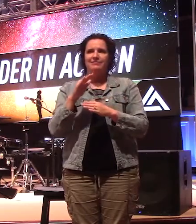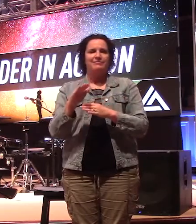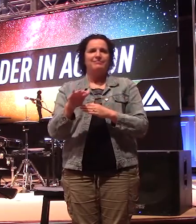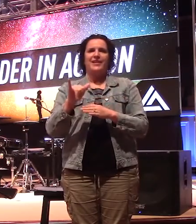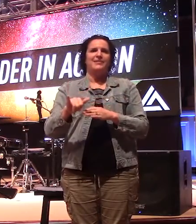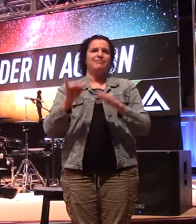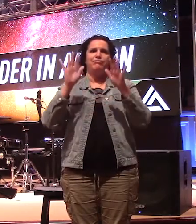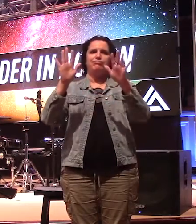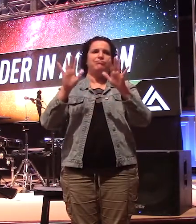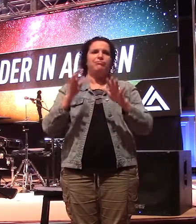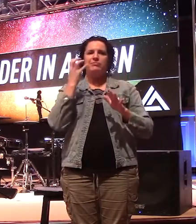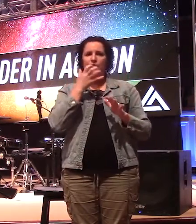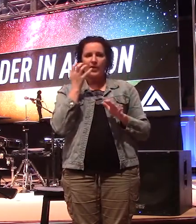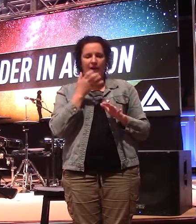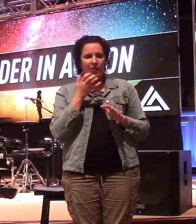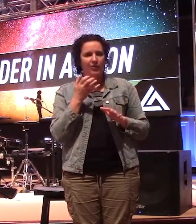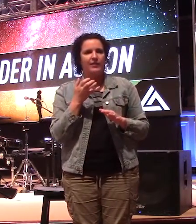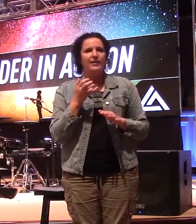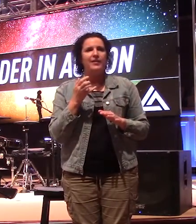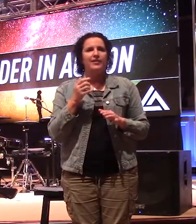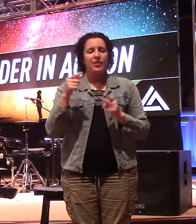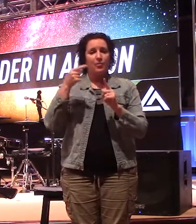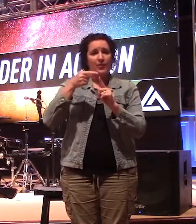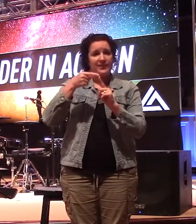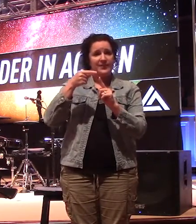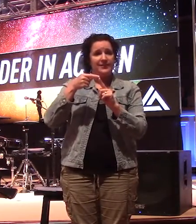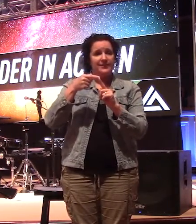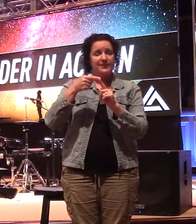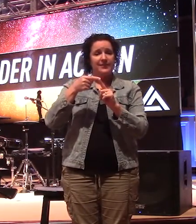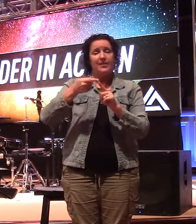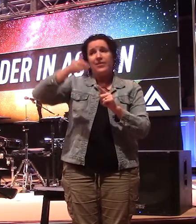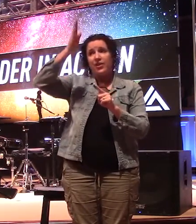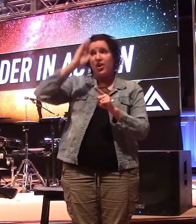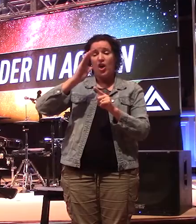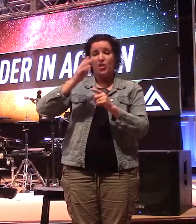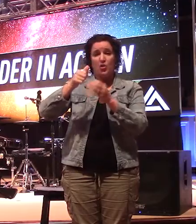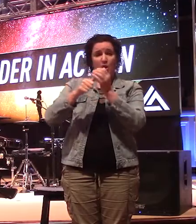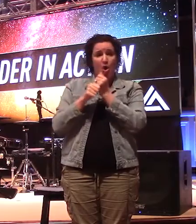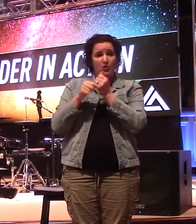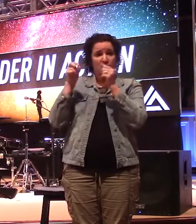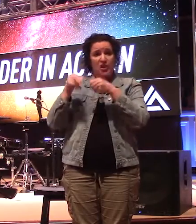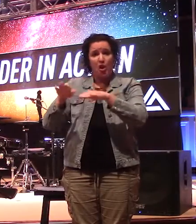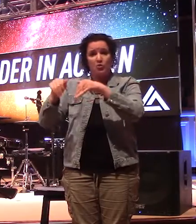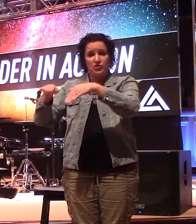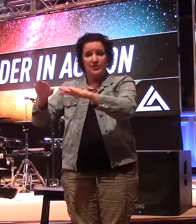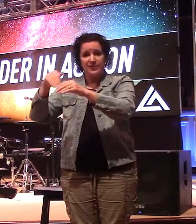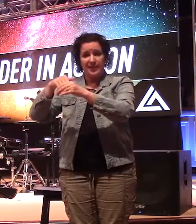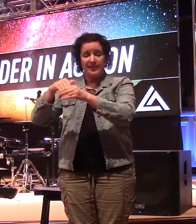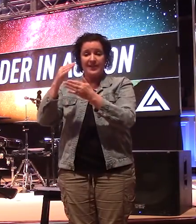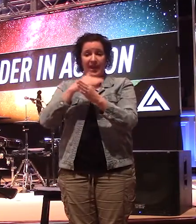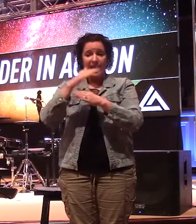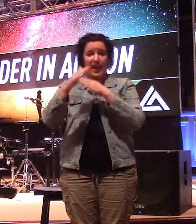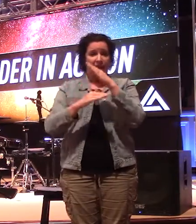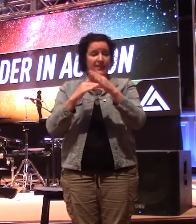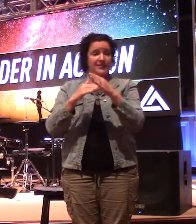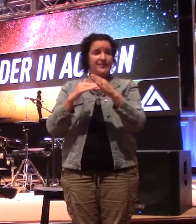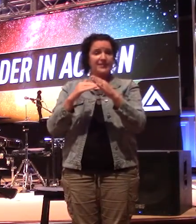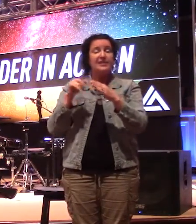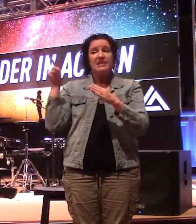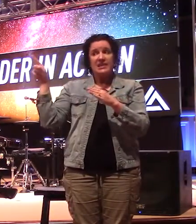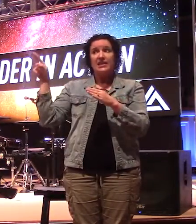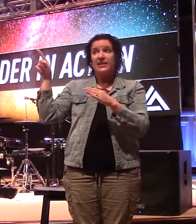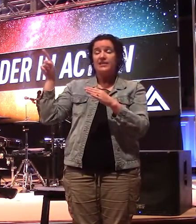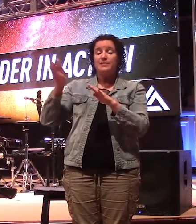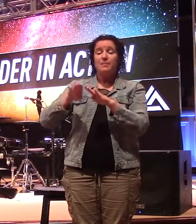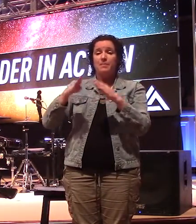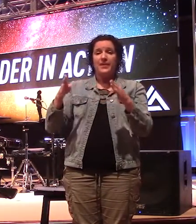an almighty God. And the point is, the God who holds the oceans of the world in the palm of his hand is big enough to take care of your